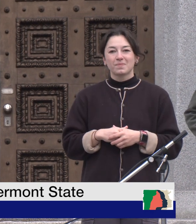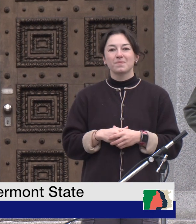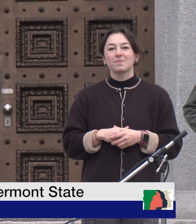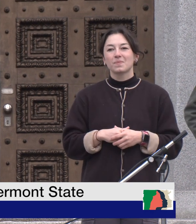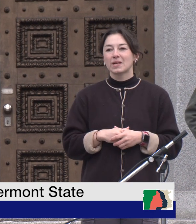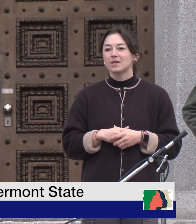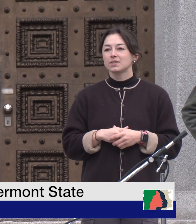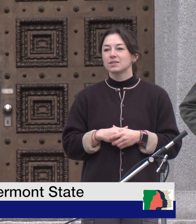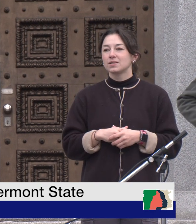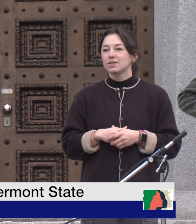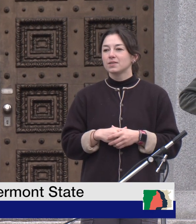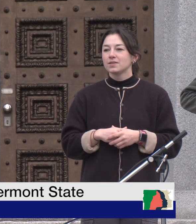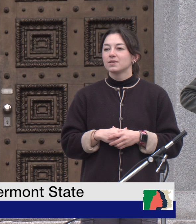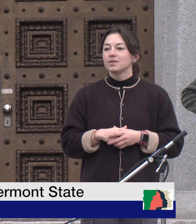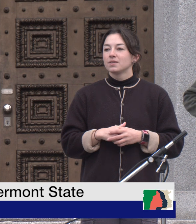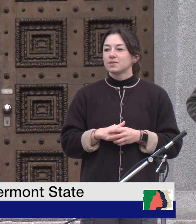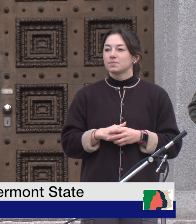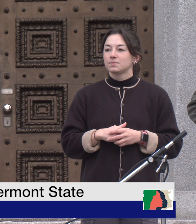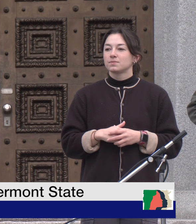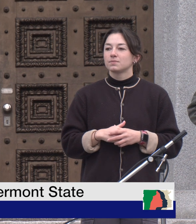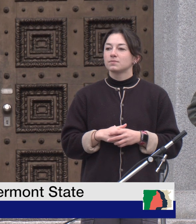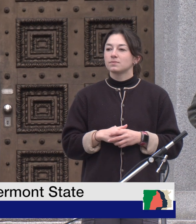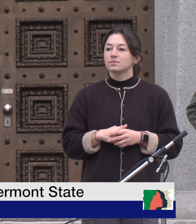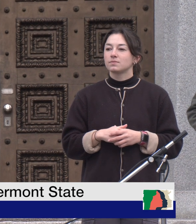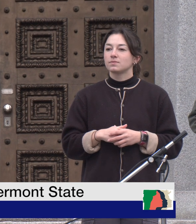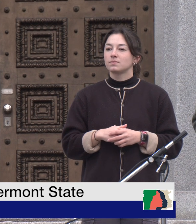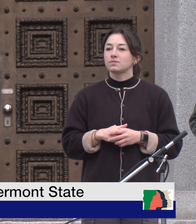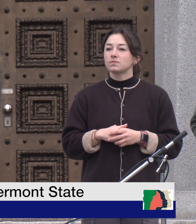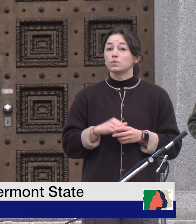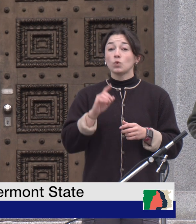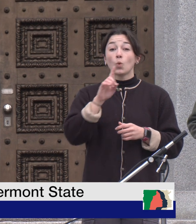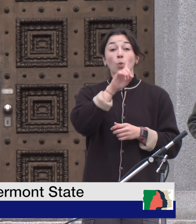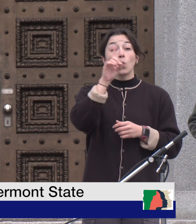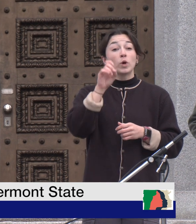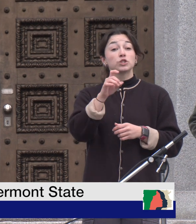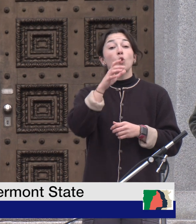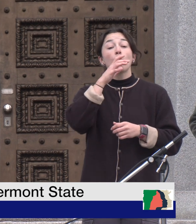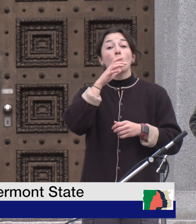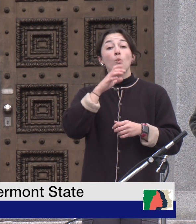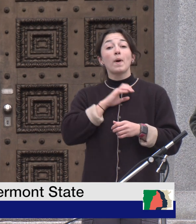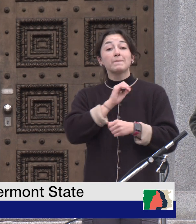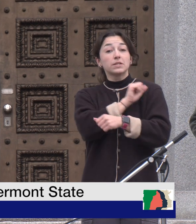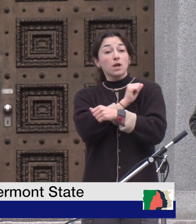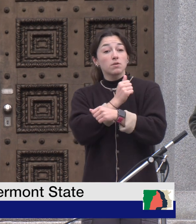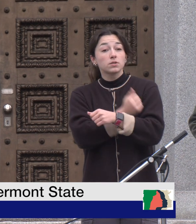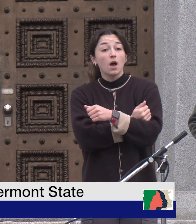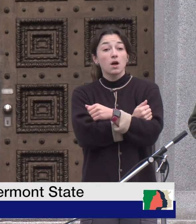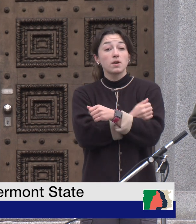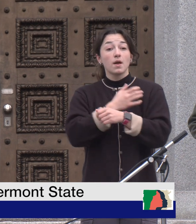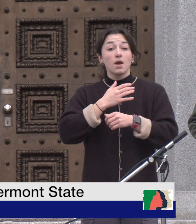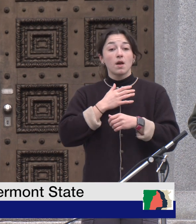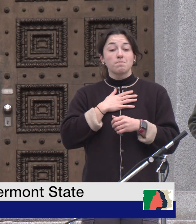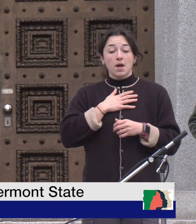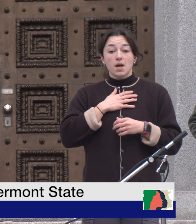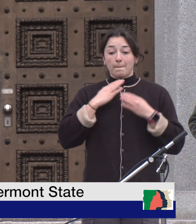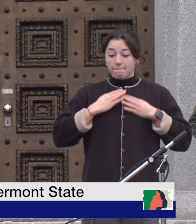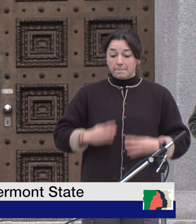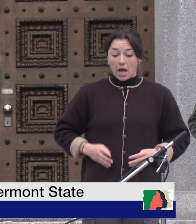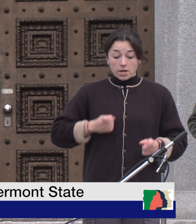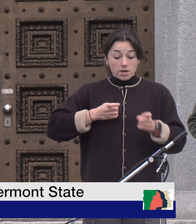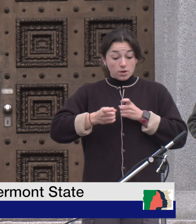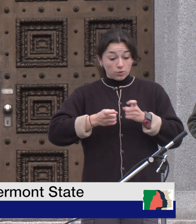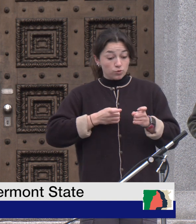The whole question of women's autonomy, of our ability to control our